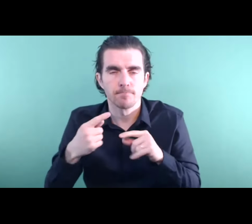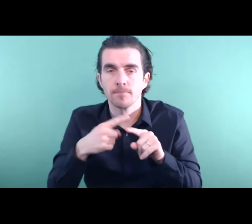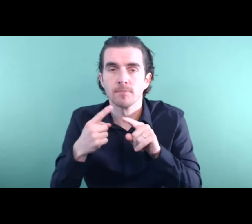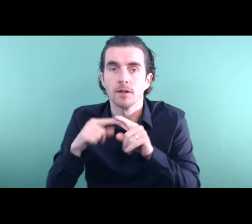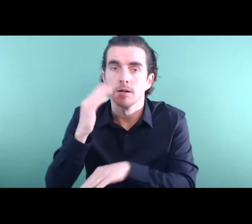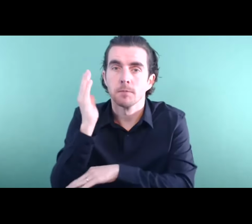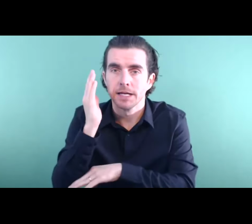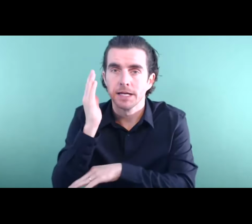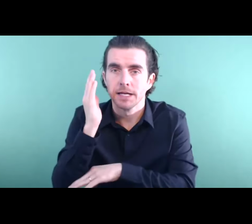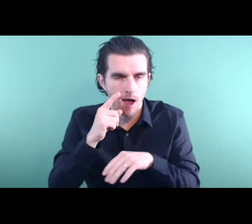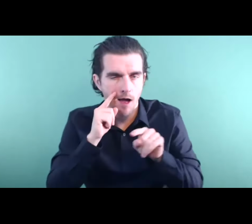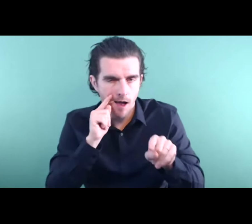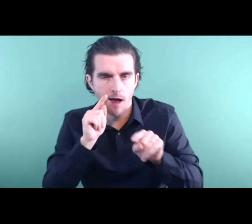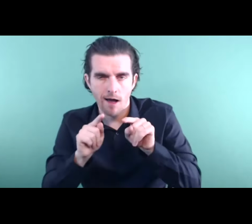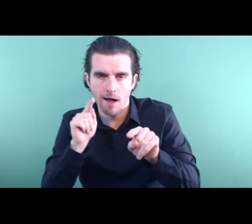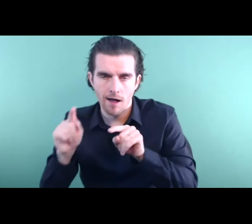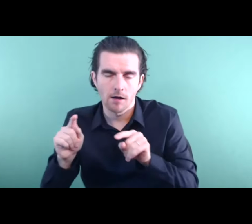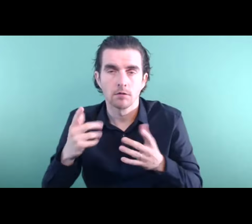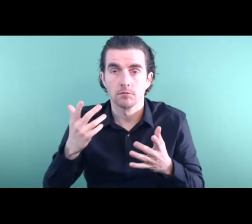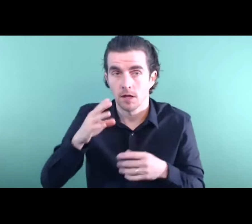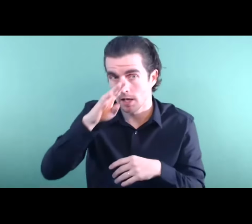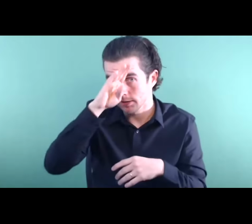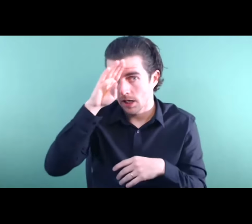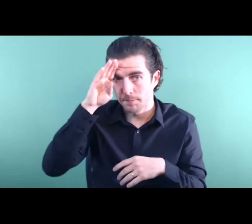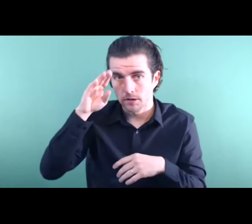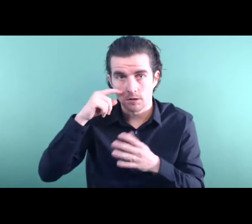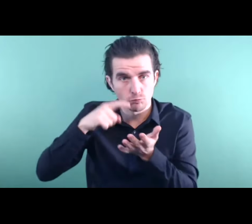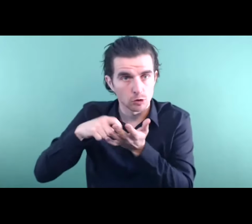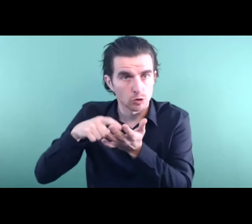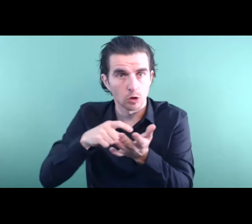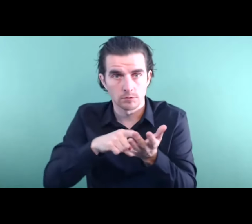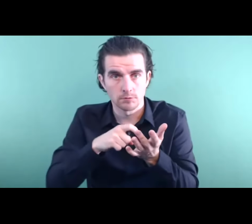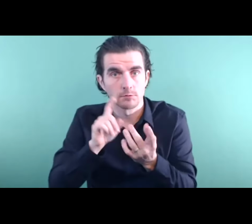to sell the findings of a particular research study that they've just done.